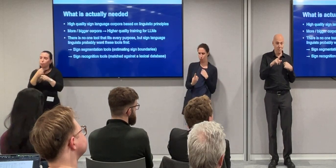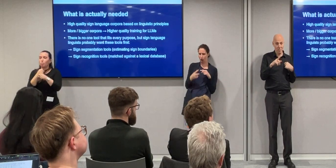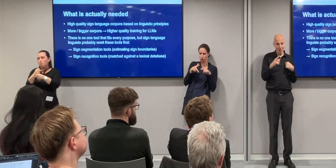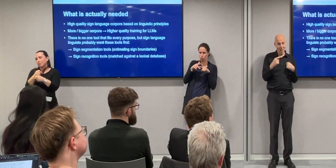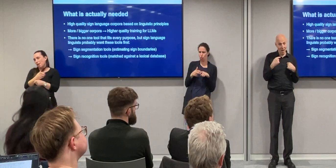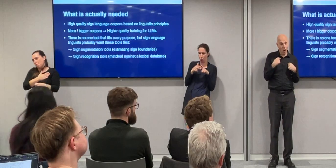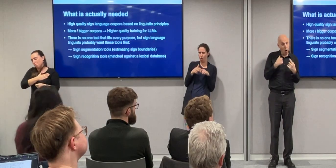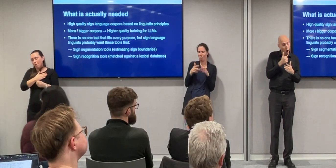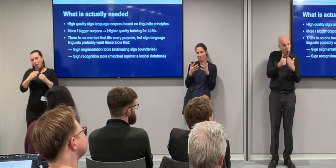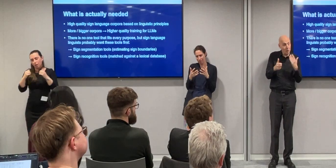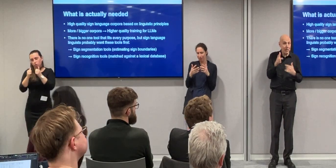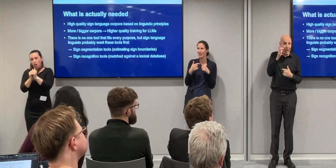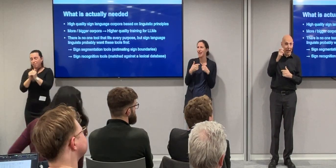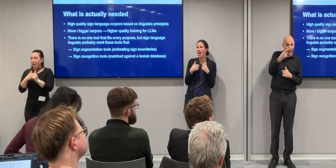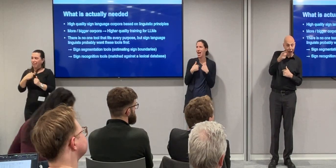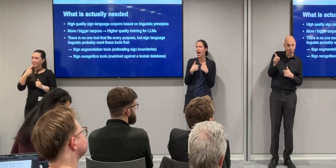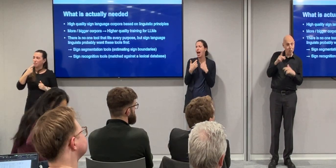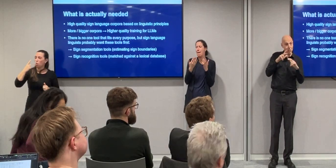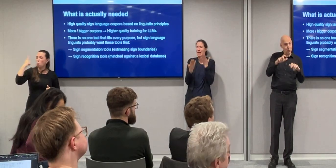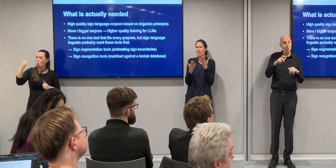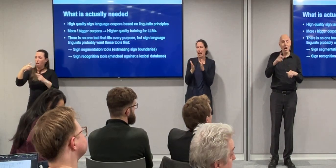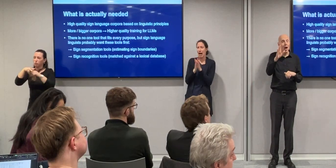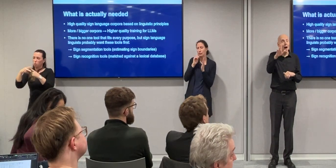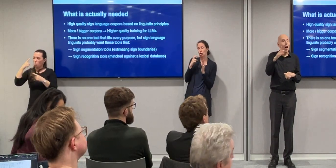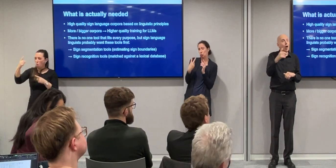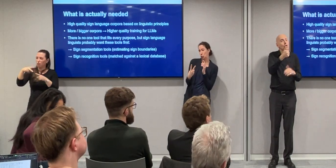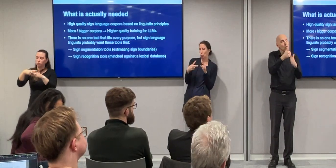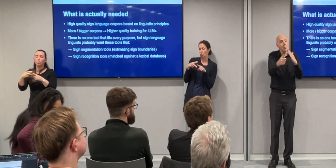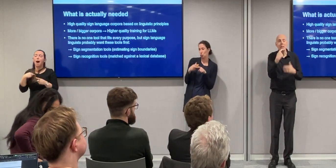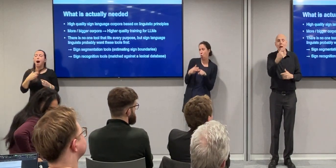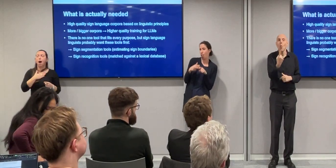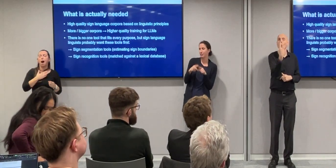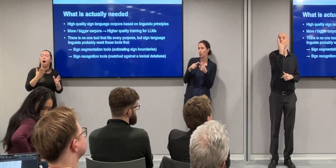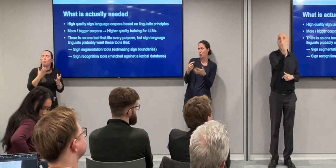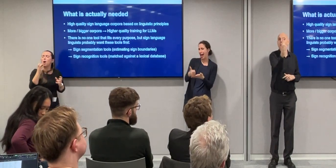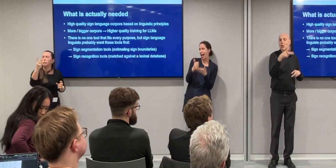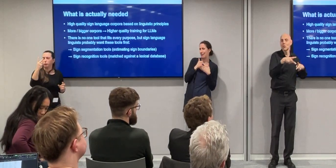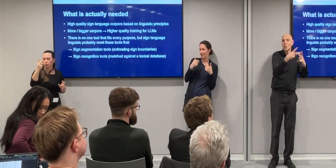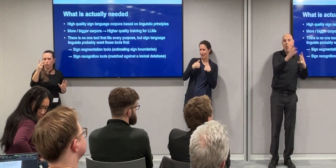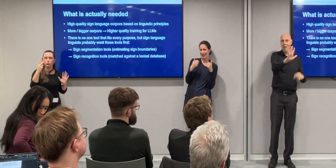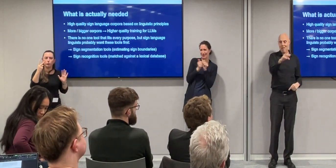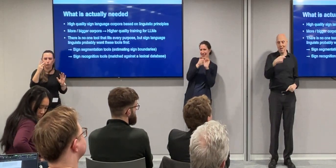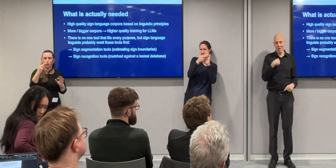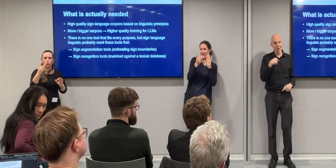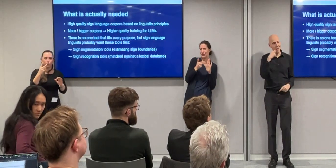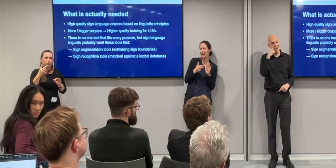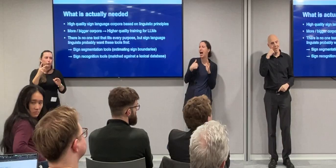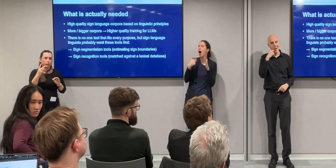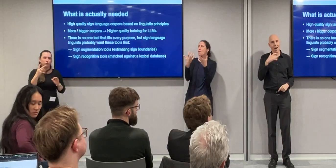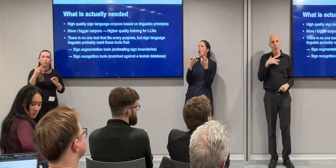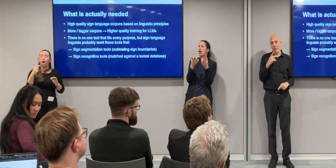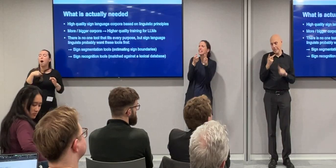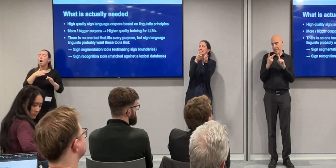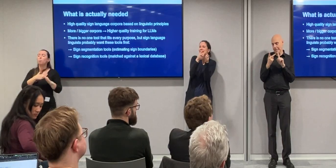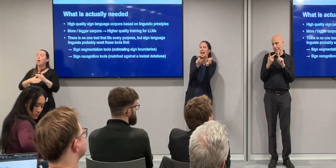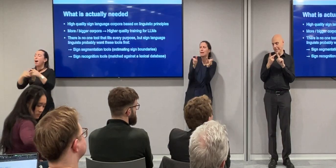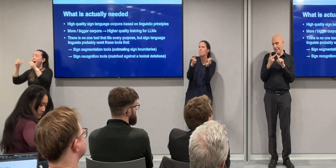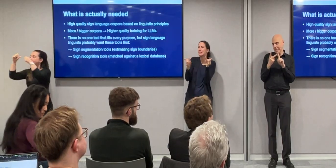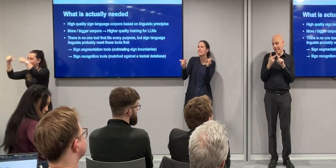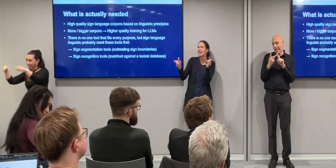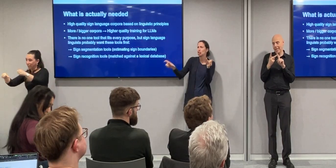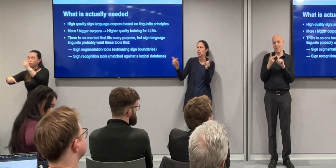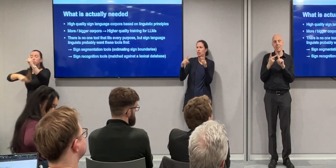common refrain. I'm going to be cheeky. I'm going to ask for 2. I would like segmentation tools,